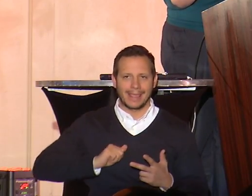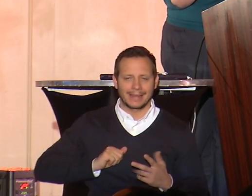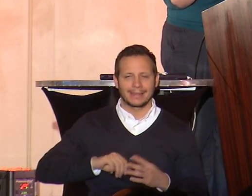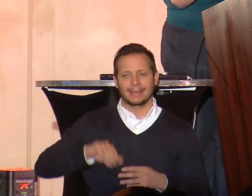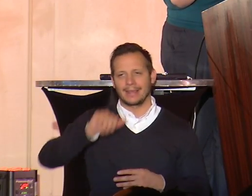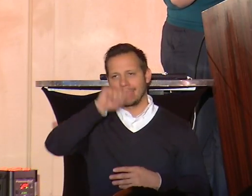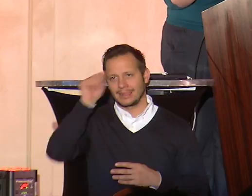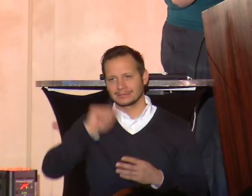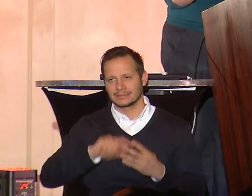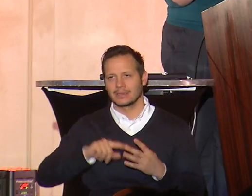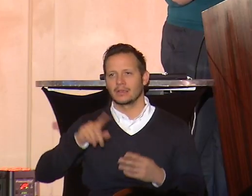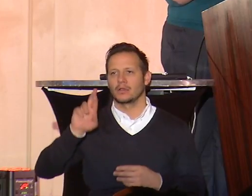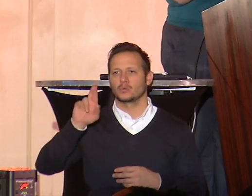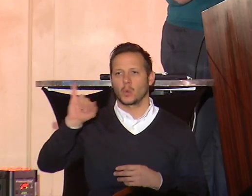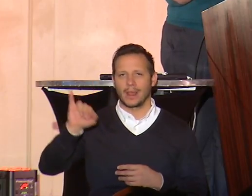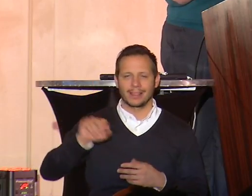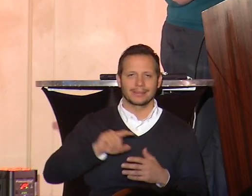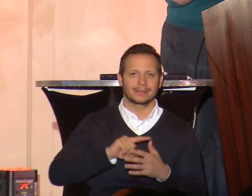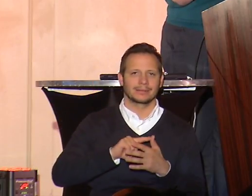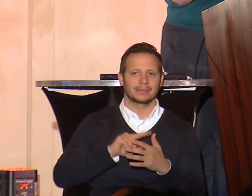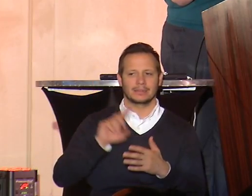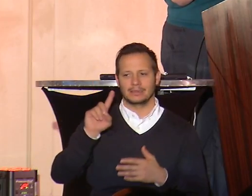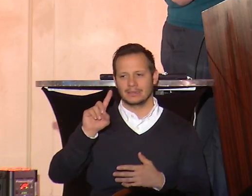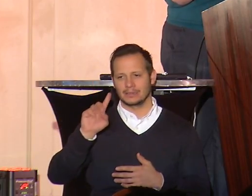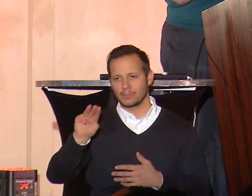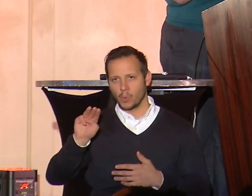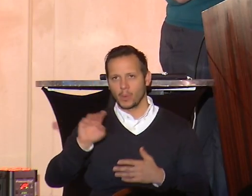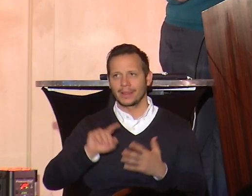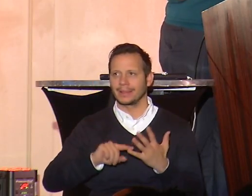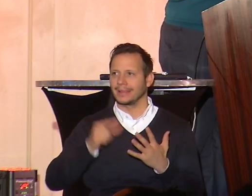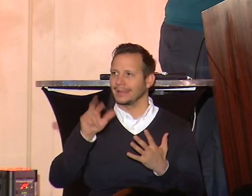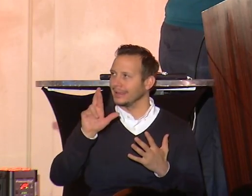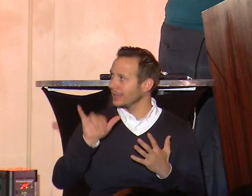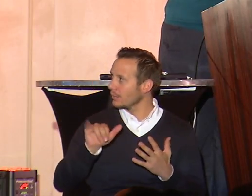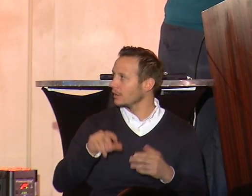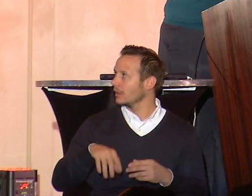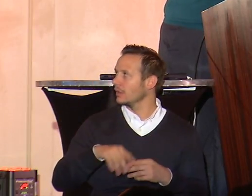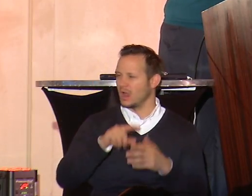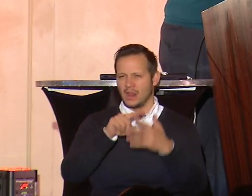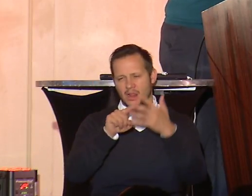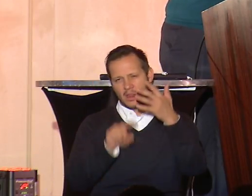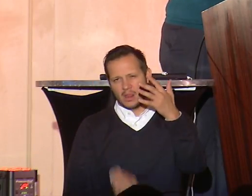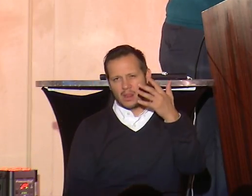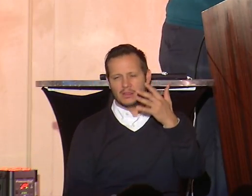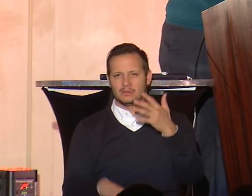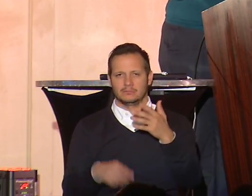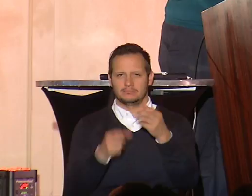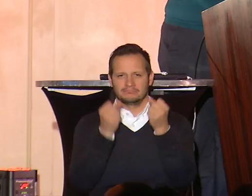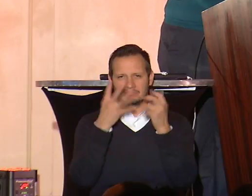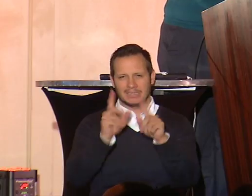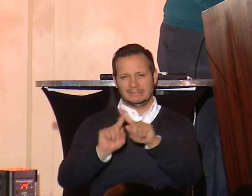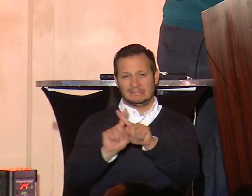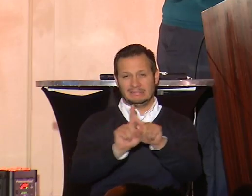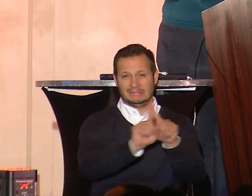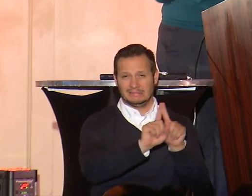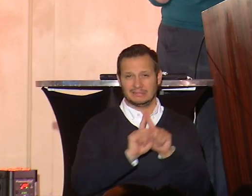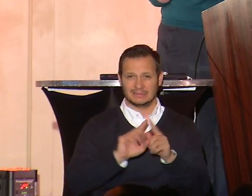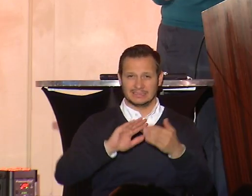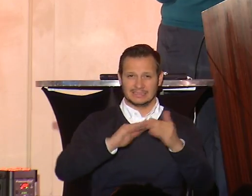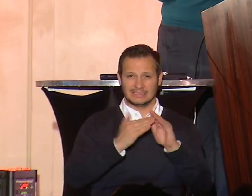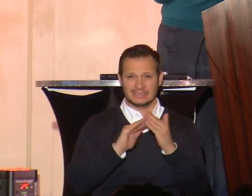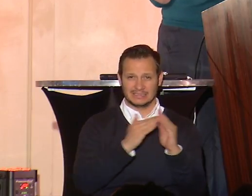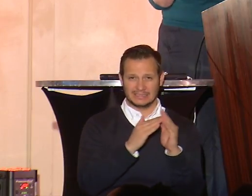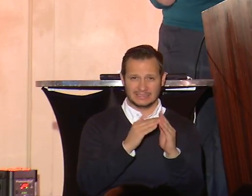Anchorage, Providence, Rhode Island, Des Moines, Gary, Newton, Pittsburgh. So the list goes on and on of these